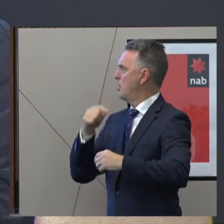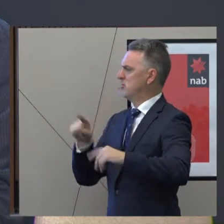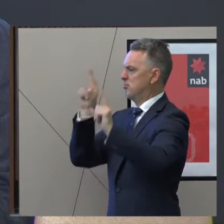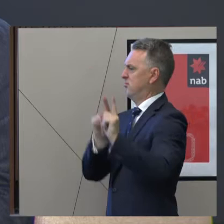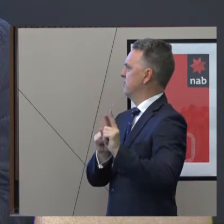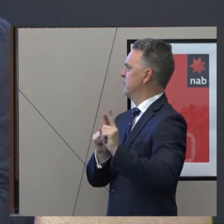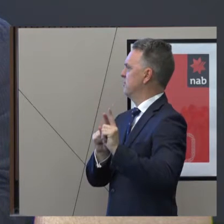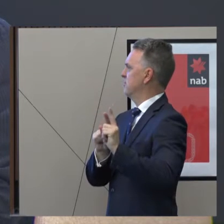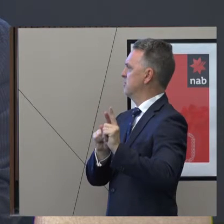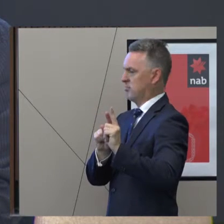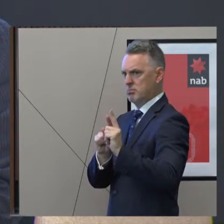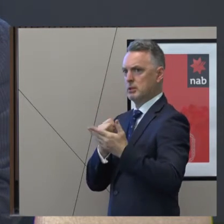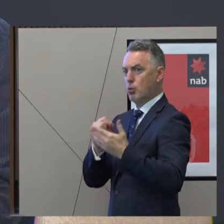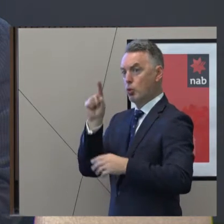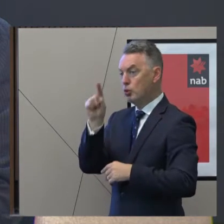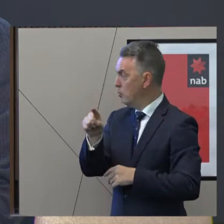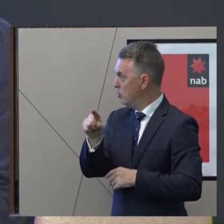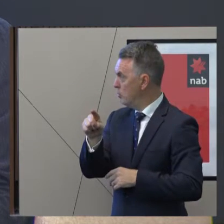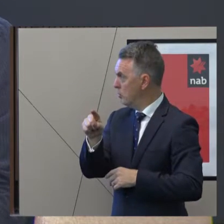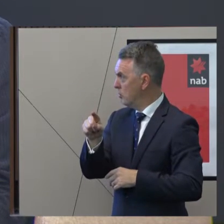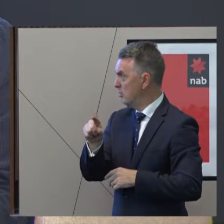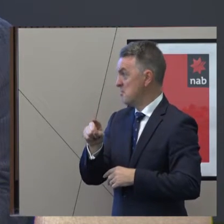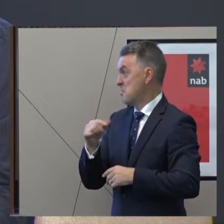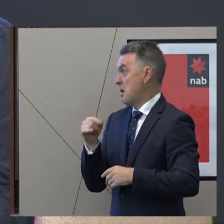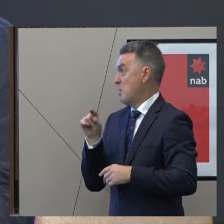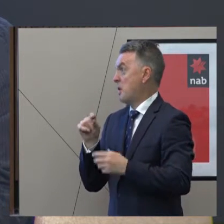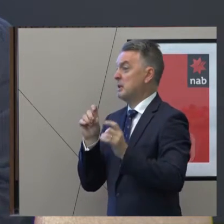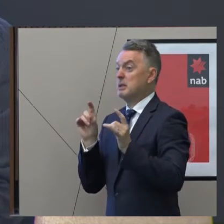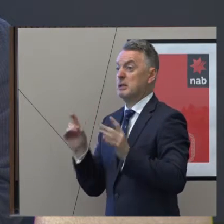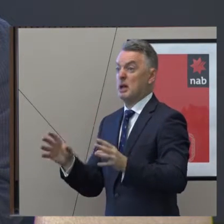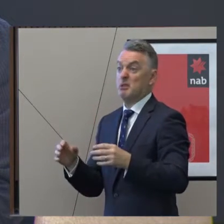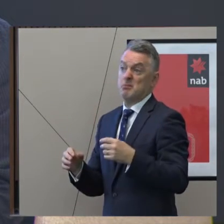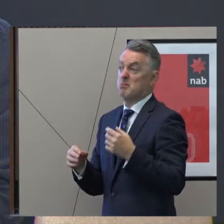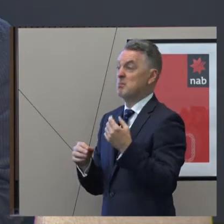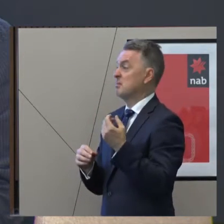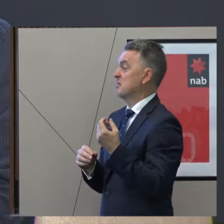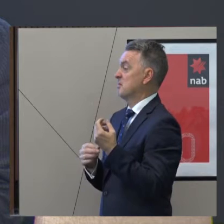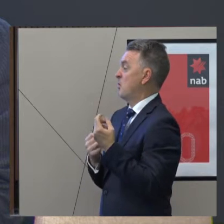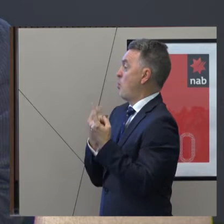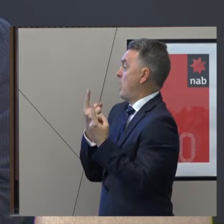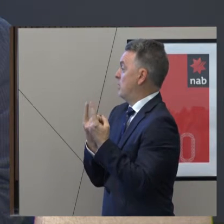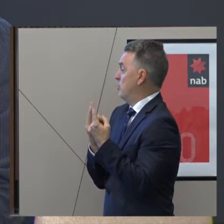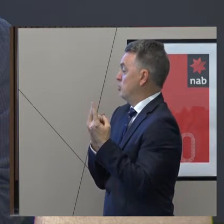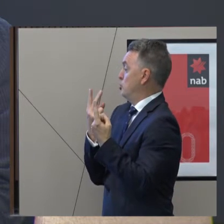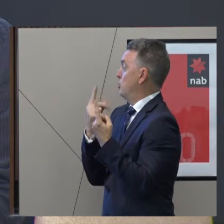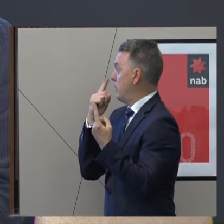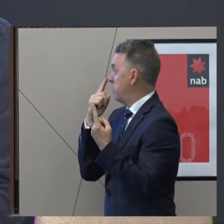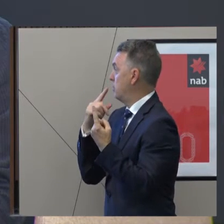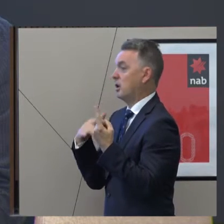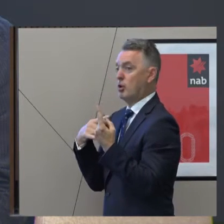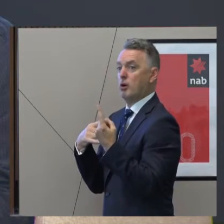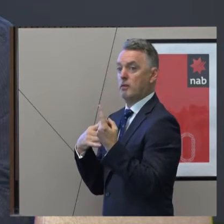you, friends who can support you. That might start with one or two people in your lives. There's a